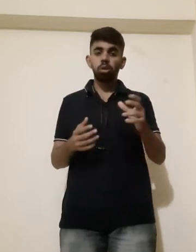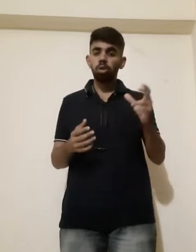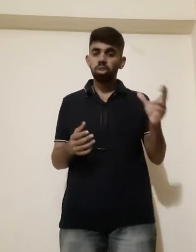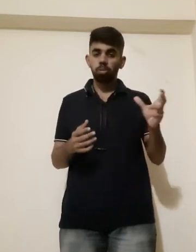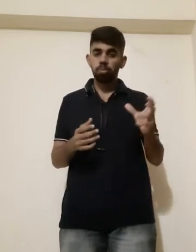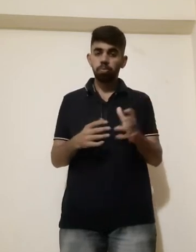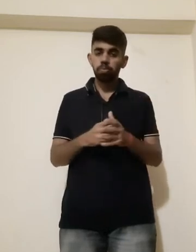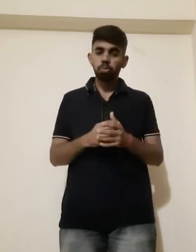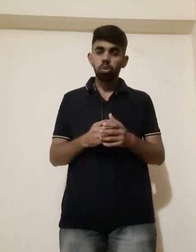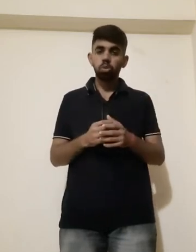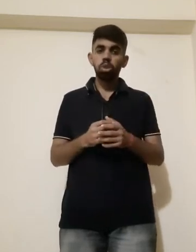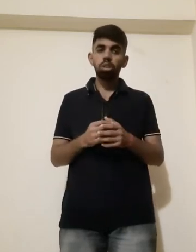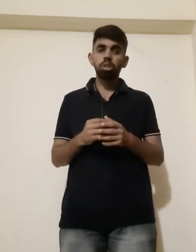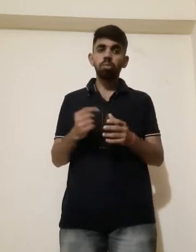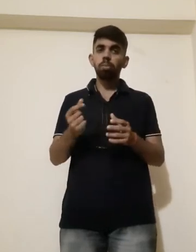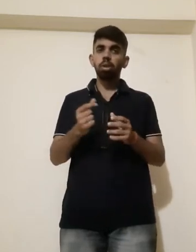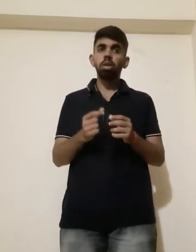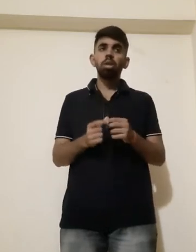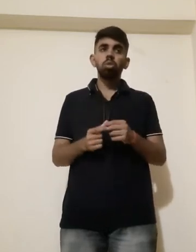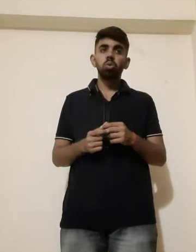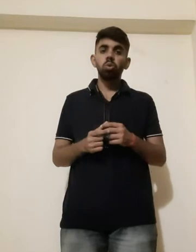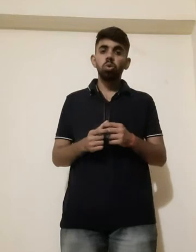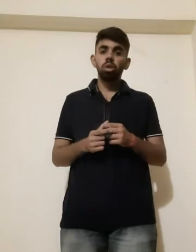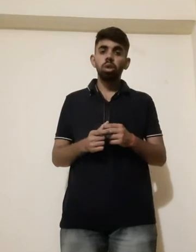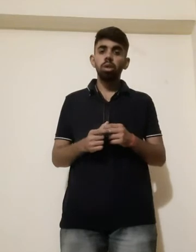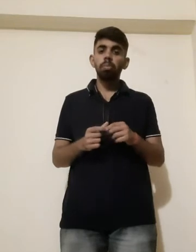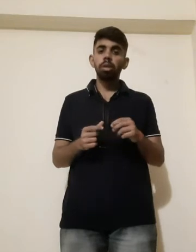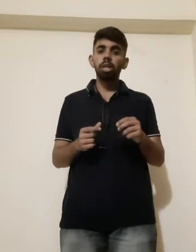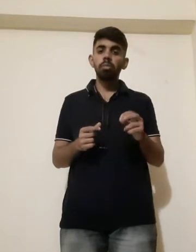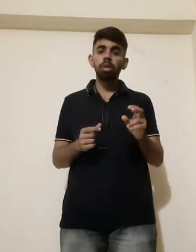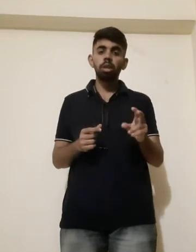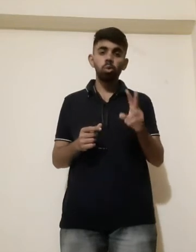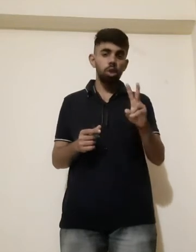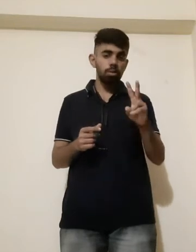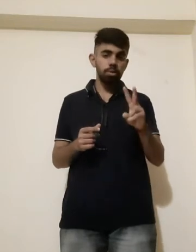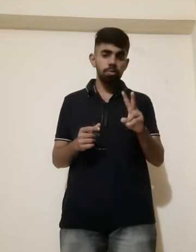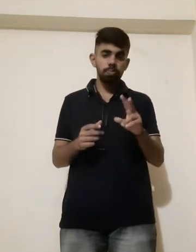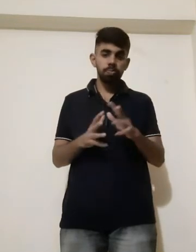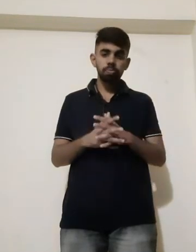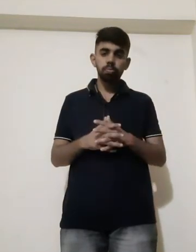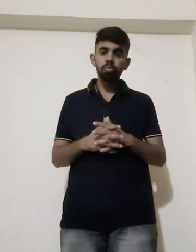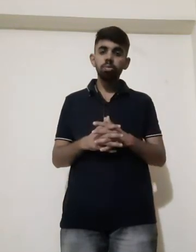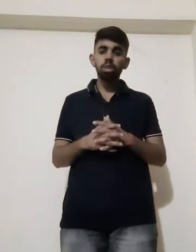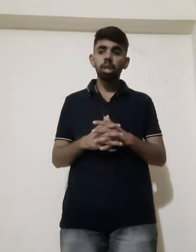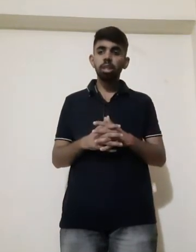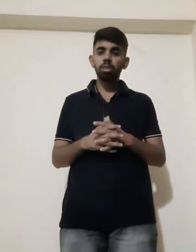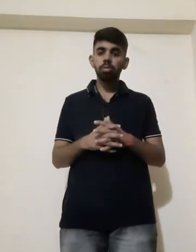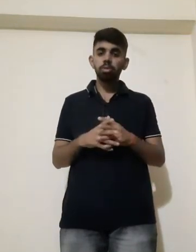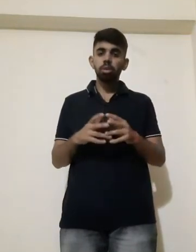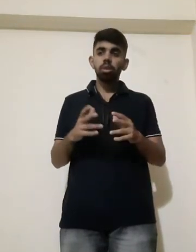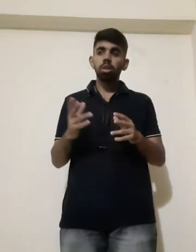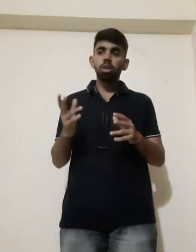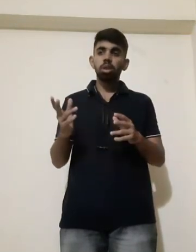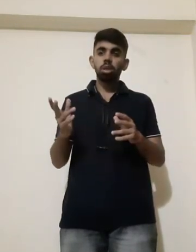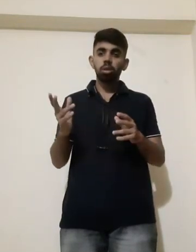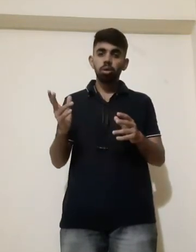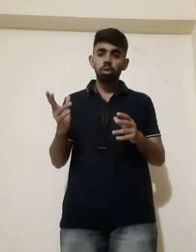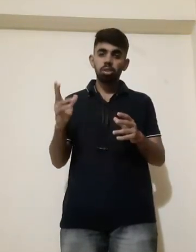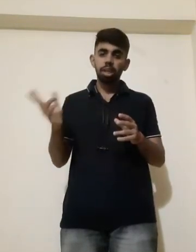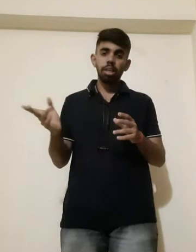particular shape. So this is simple. So method are mainly two types, that is static